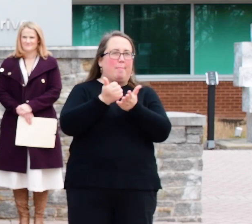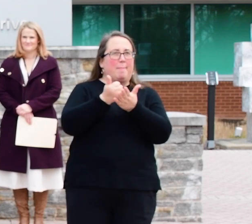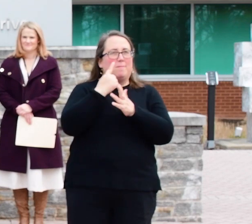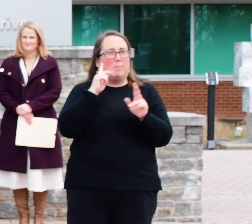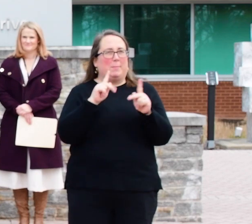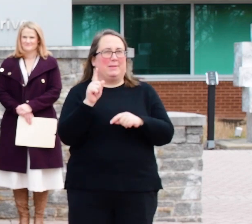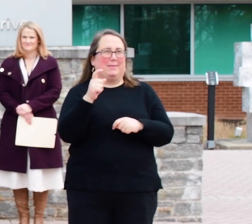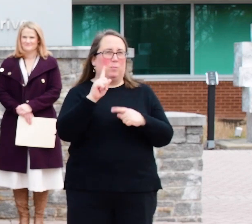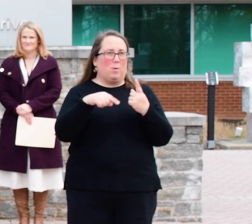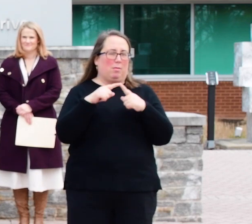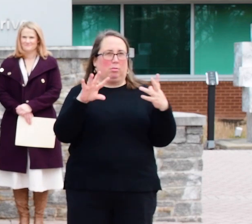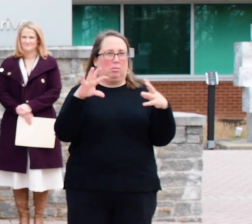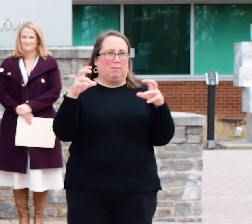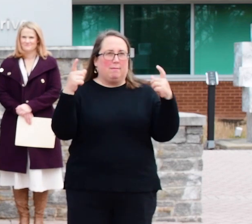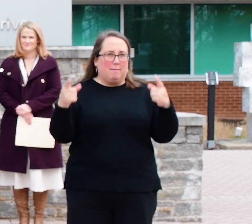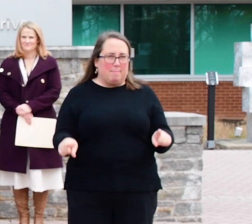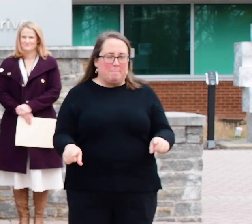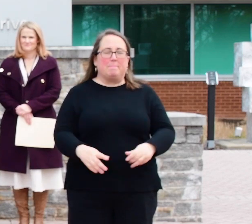of disaster.